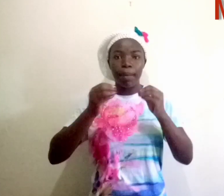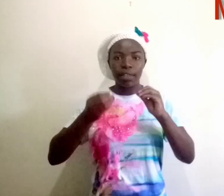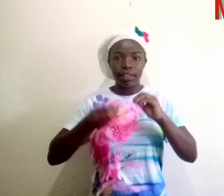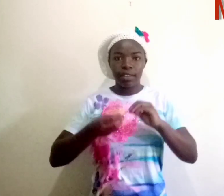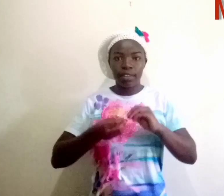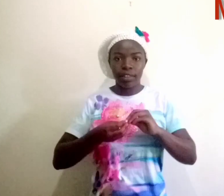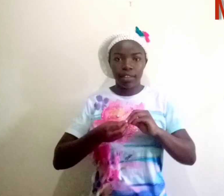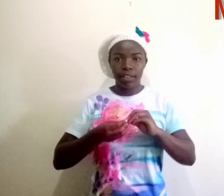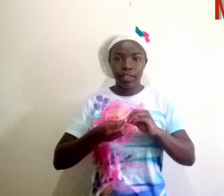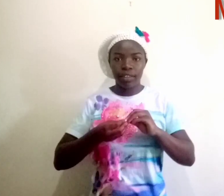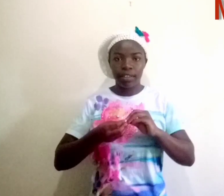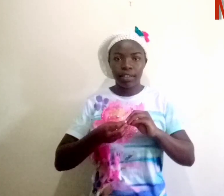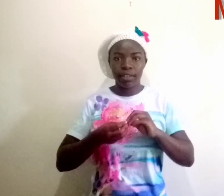Numbers,